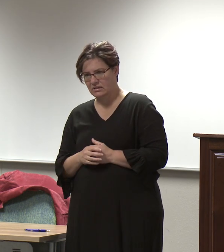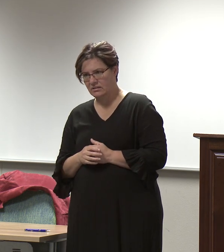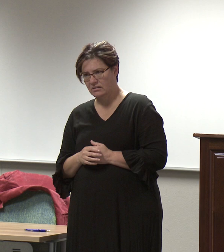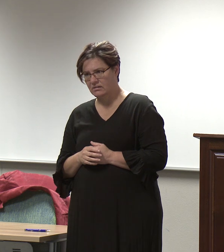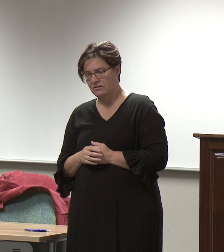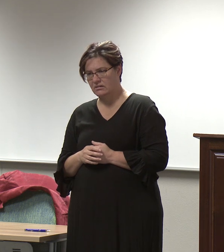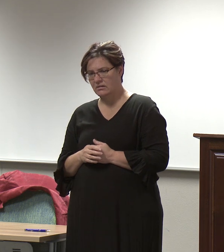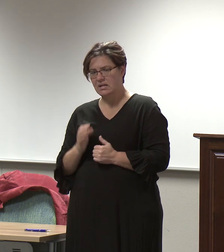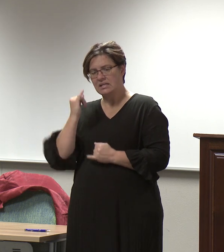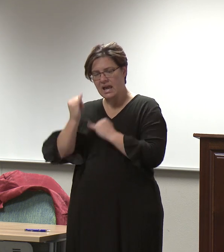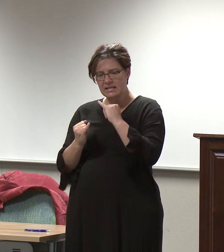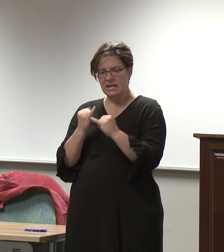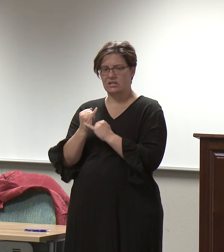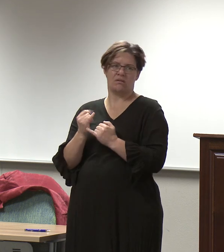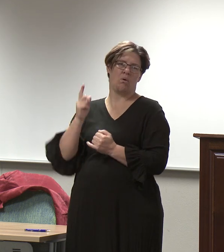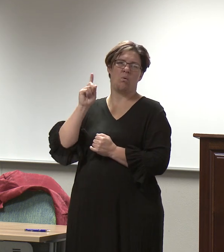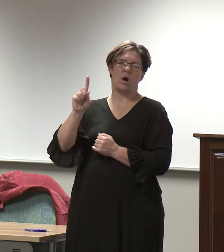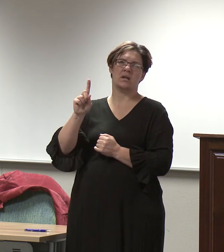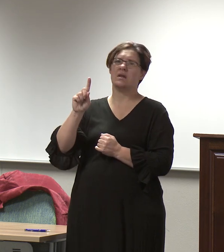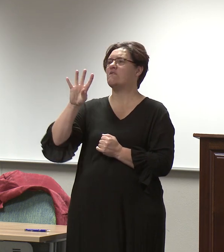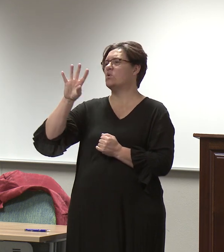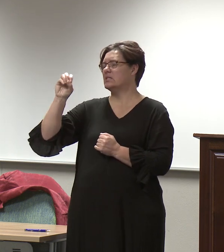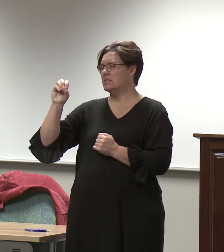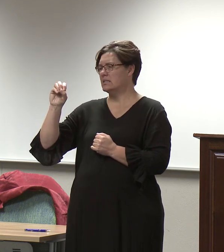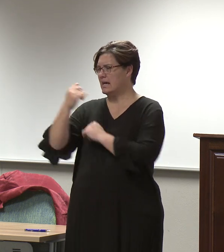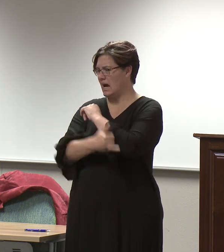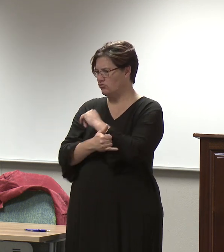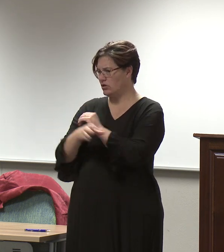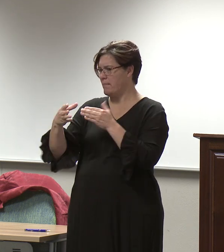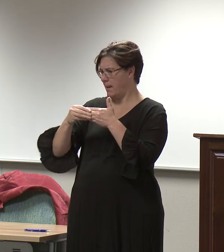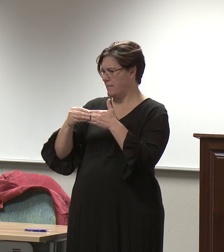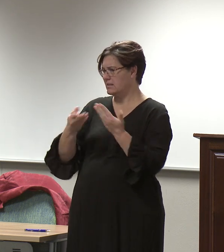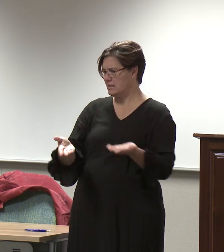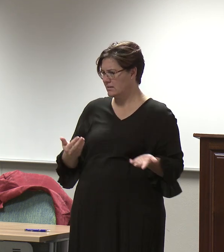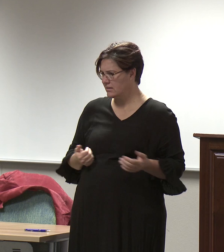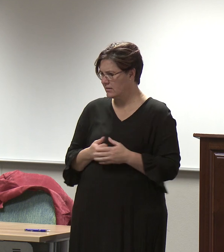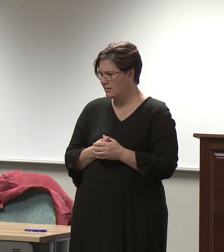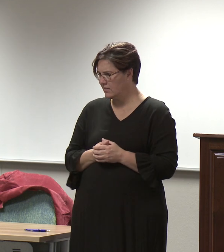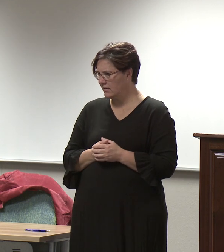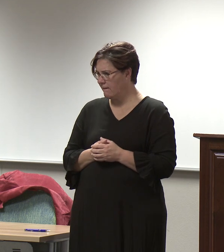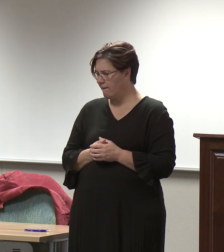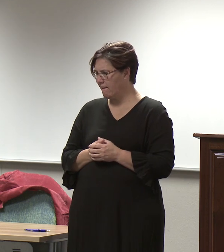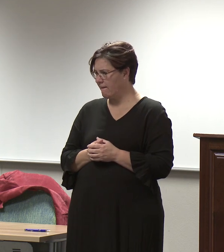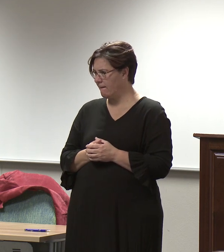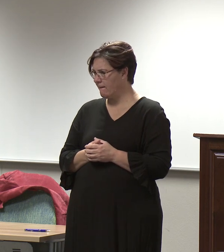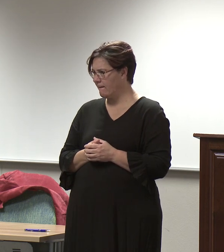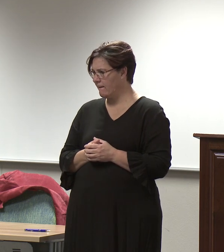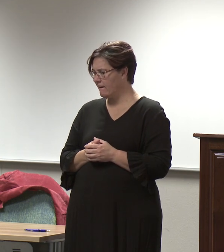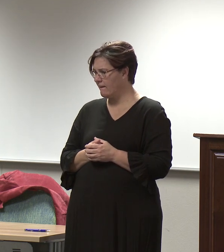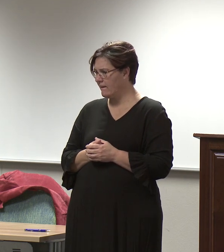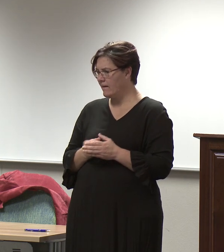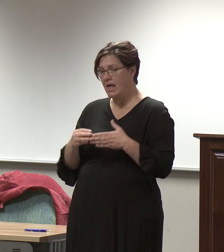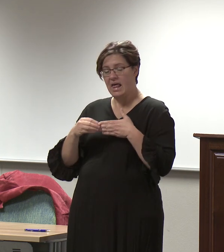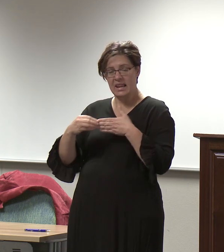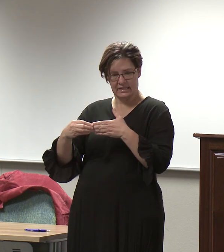is an international, some 140 countries are members of the Via Campesina, and the leader